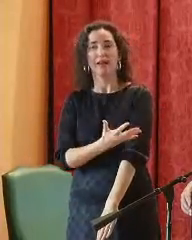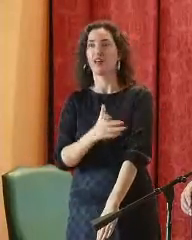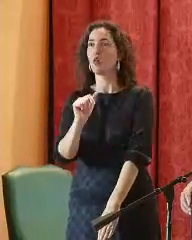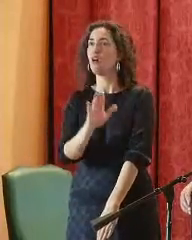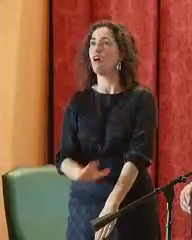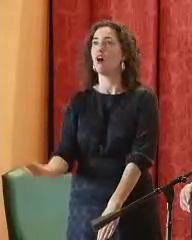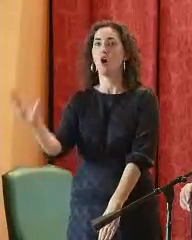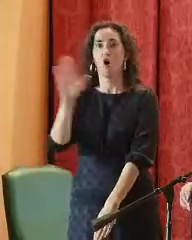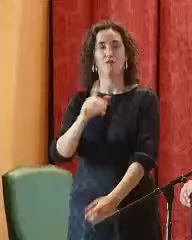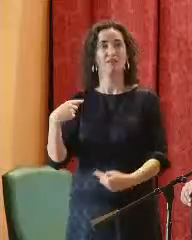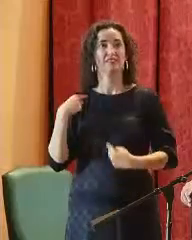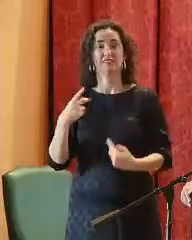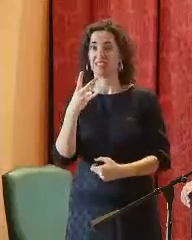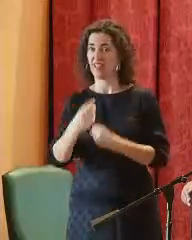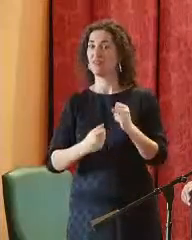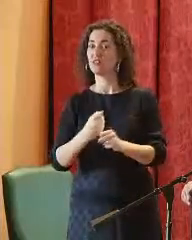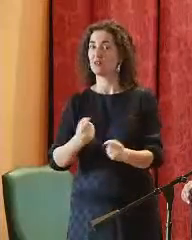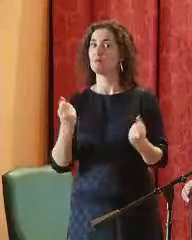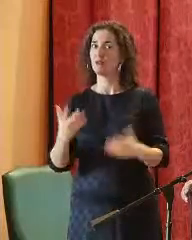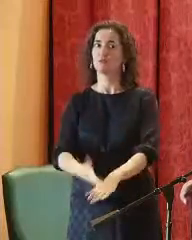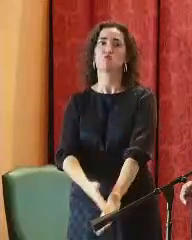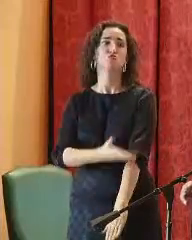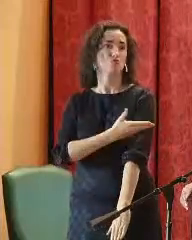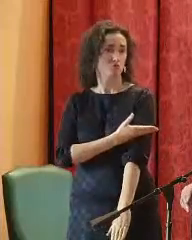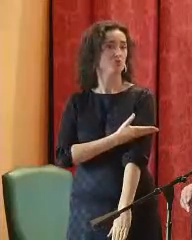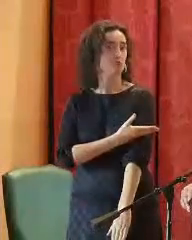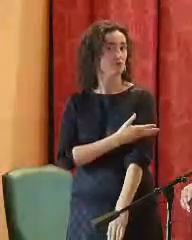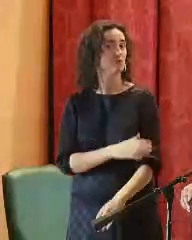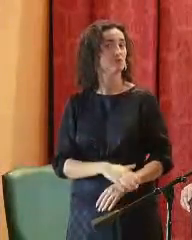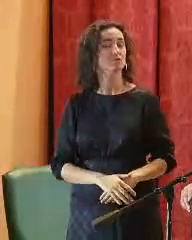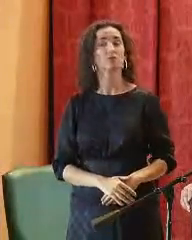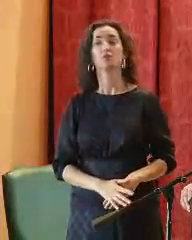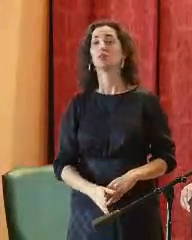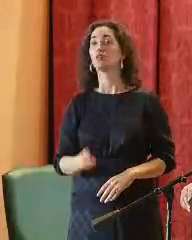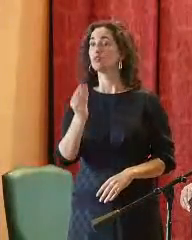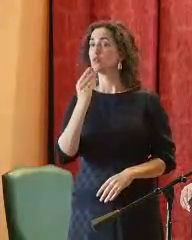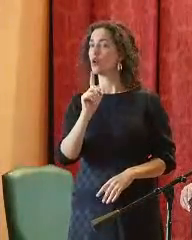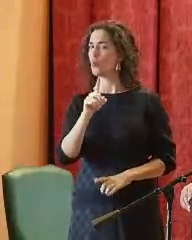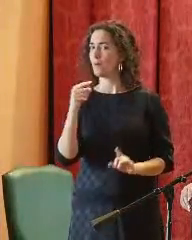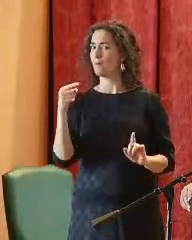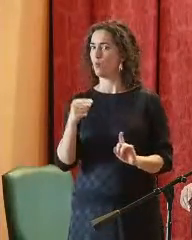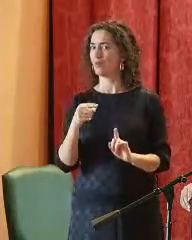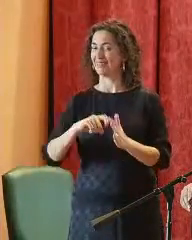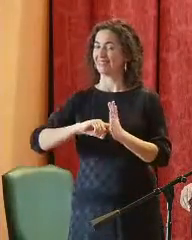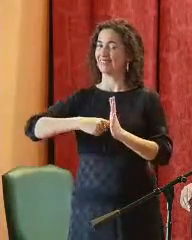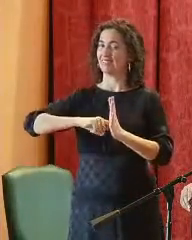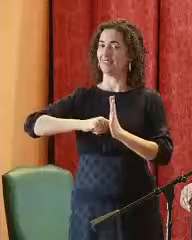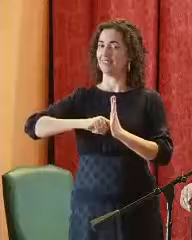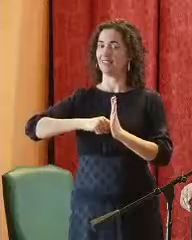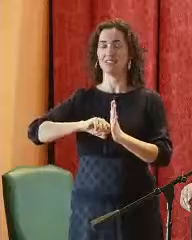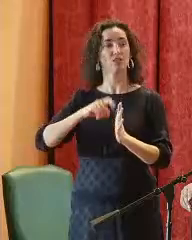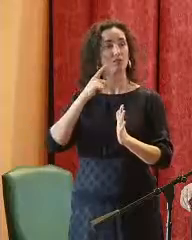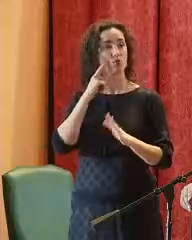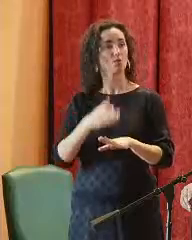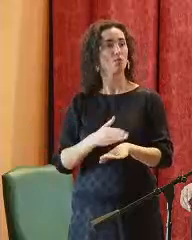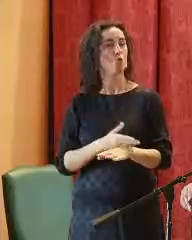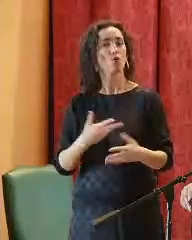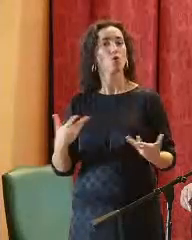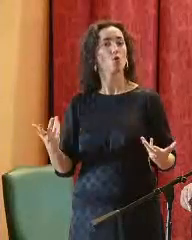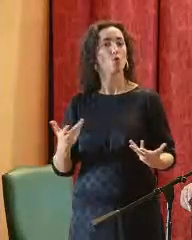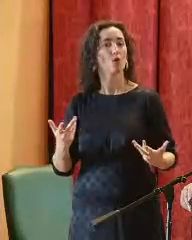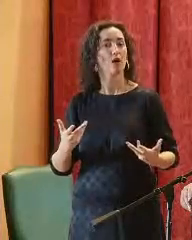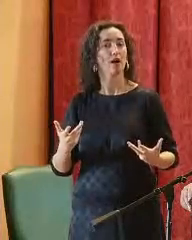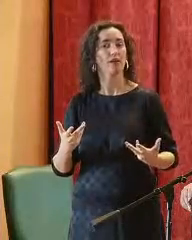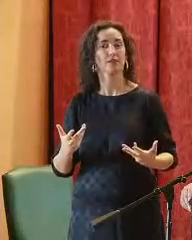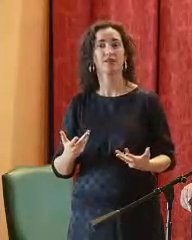over the last 7 years. And one of the things that was so instrumental to this effort is just getting